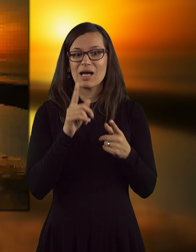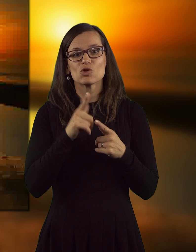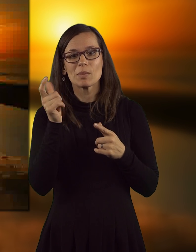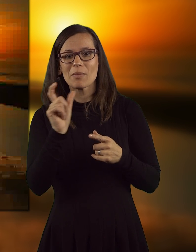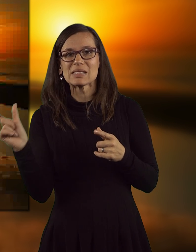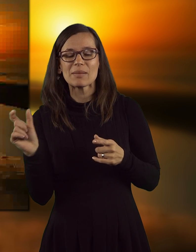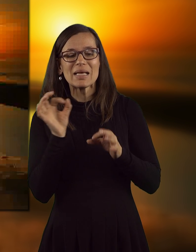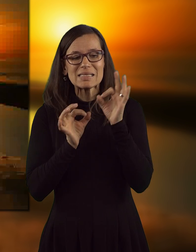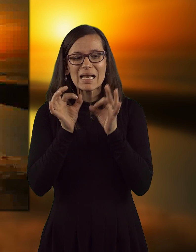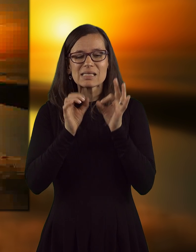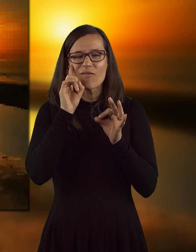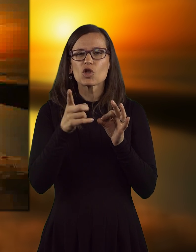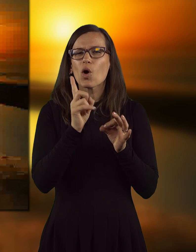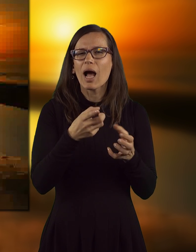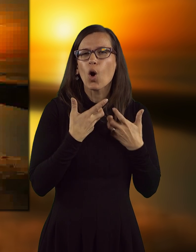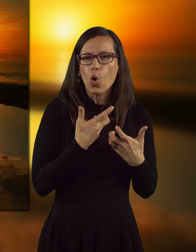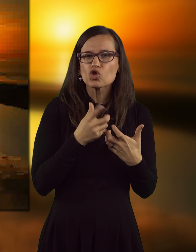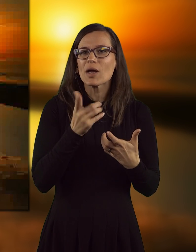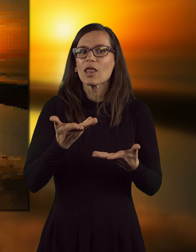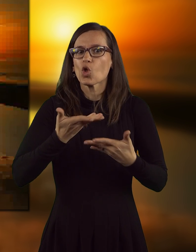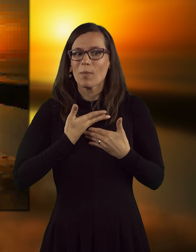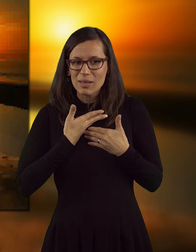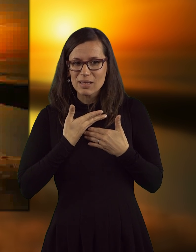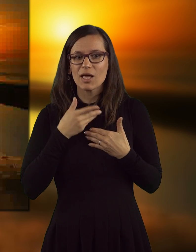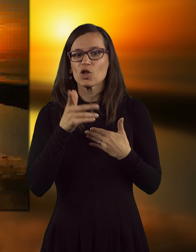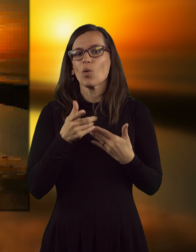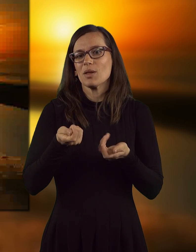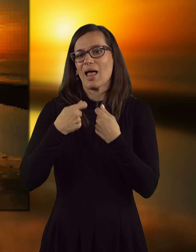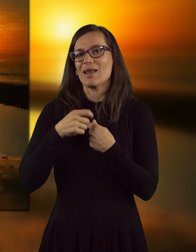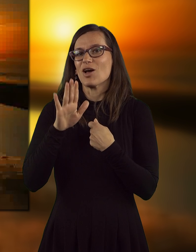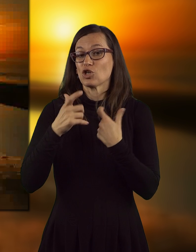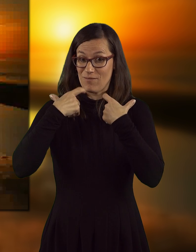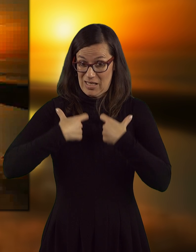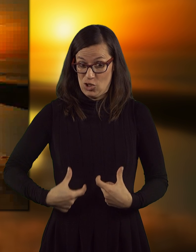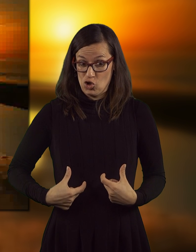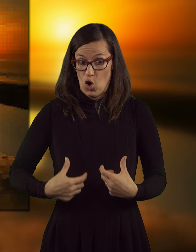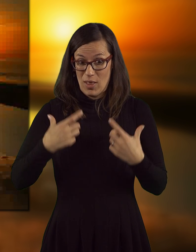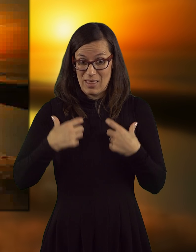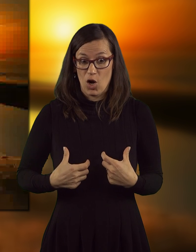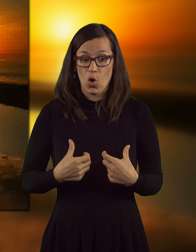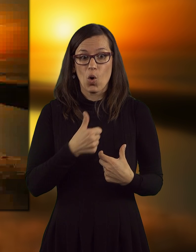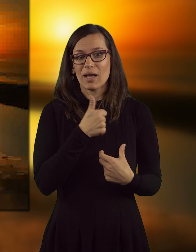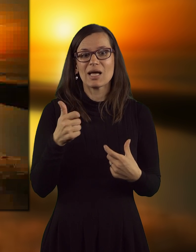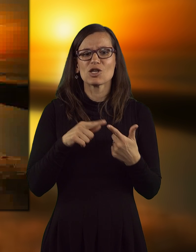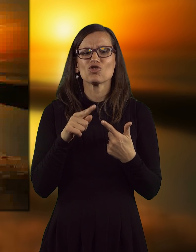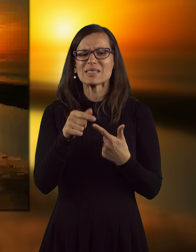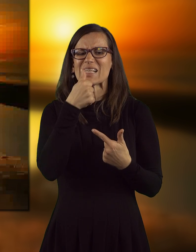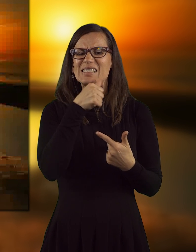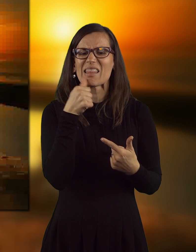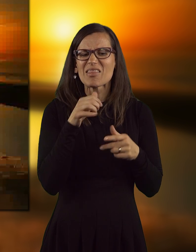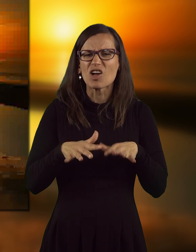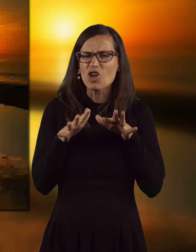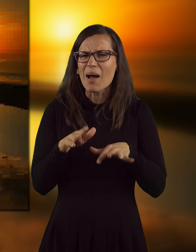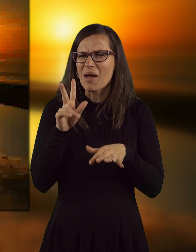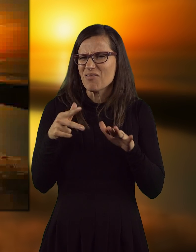cells know what they want and where to get it, and they will derive it from your physical apparatus unless you are an ornery